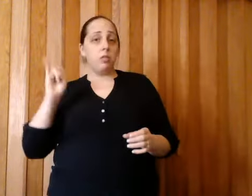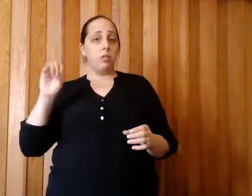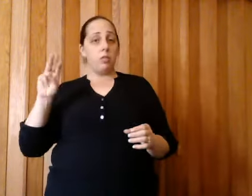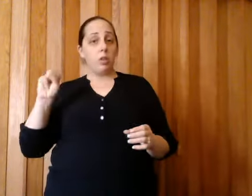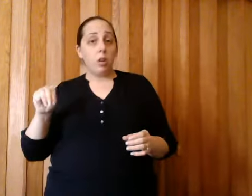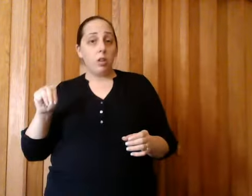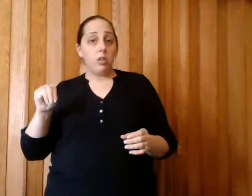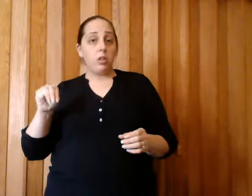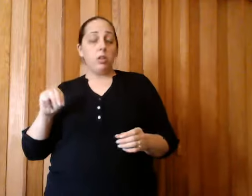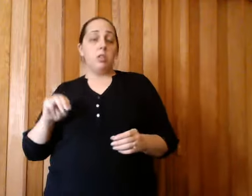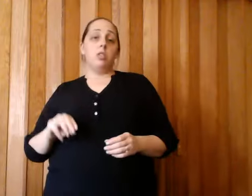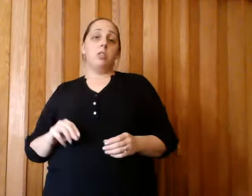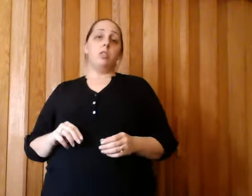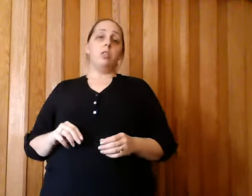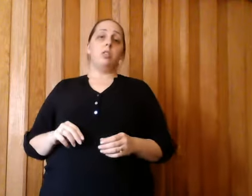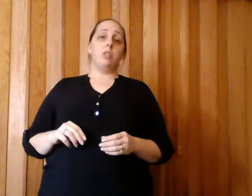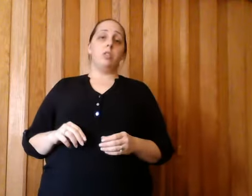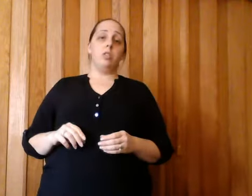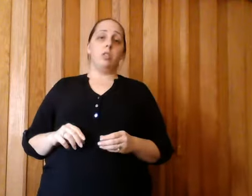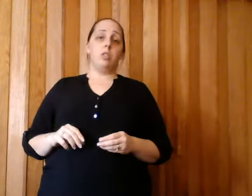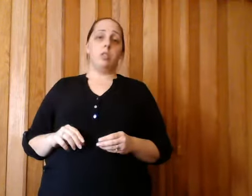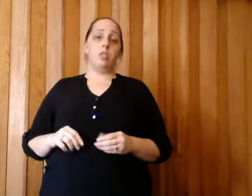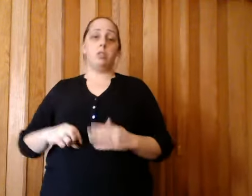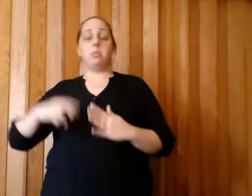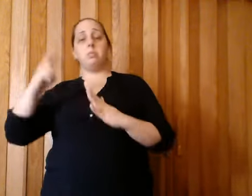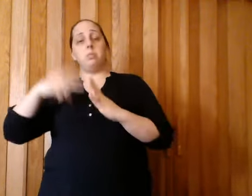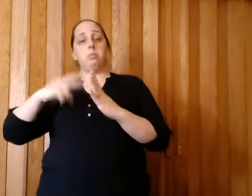So the older people who are in the work.